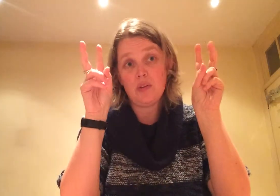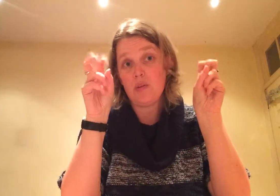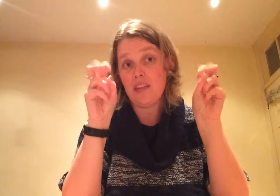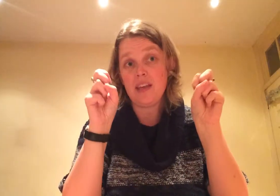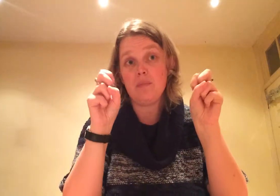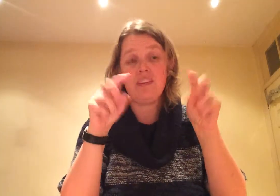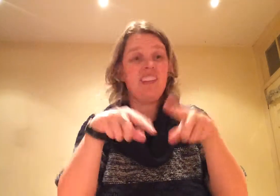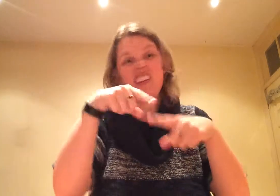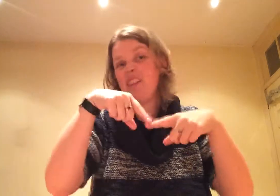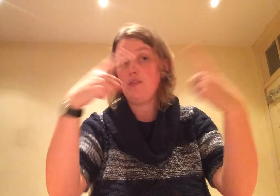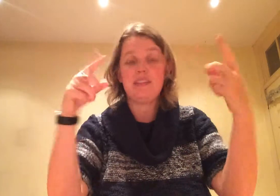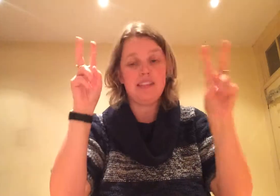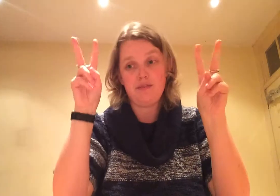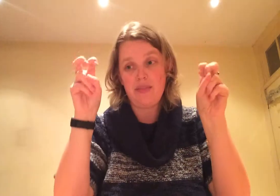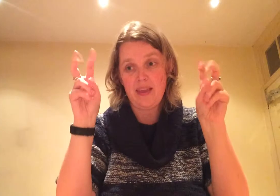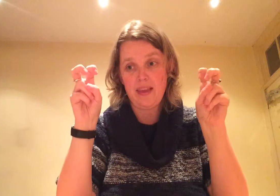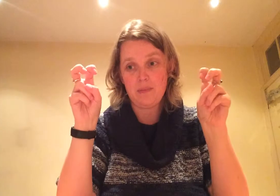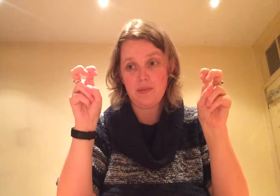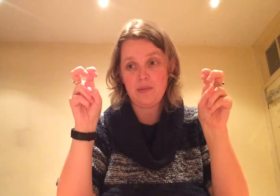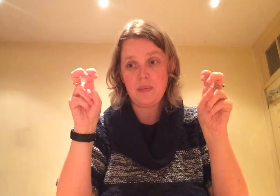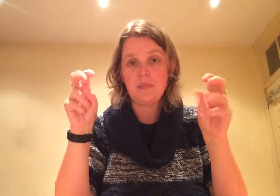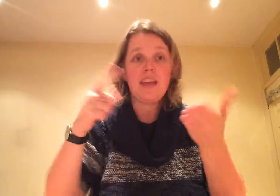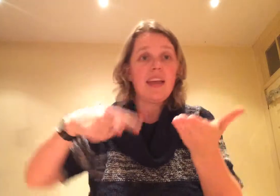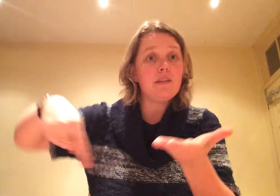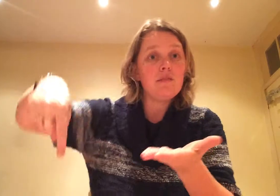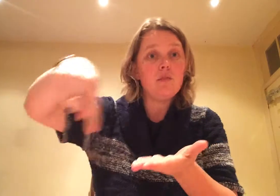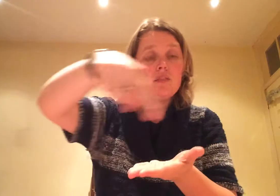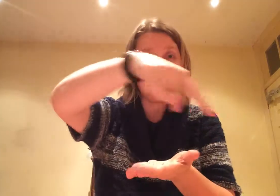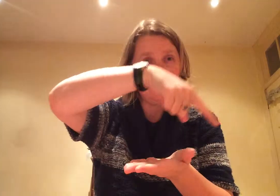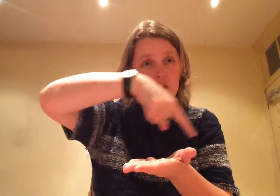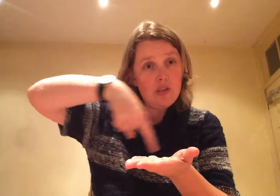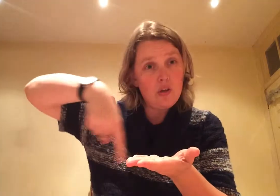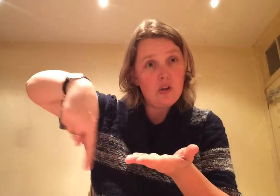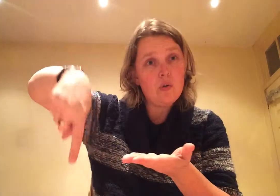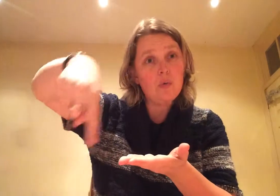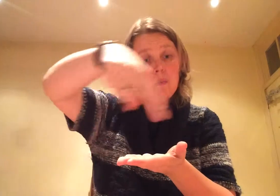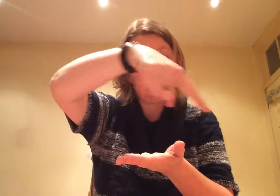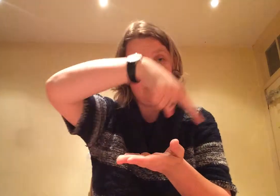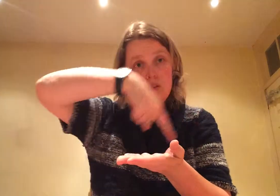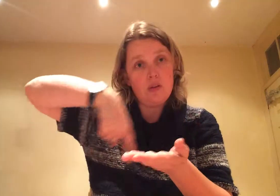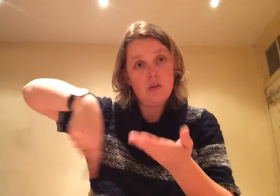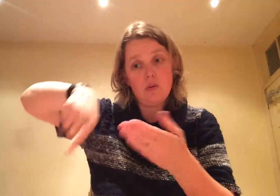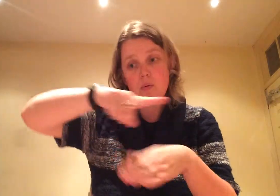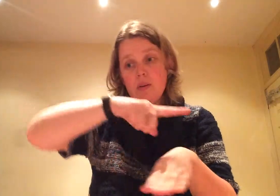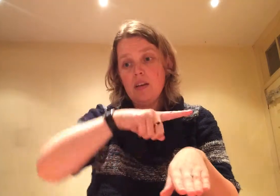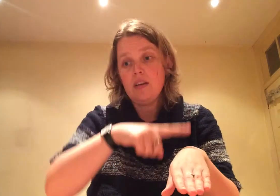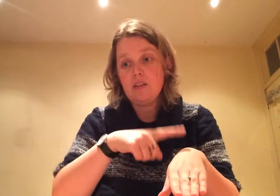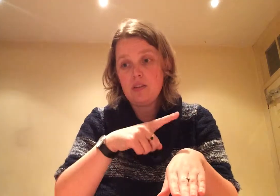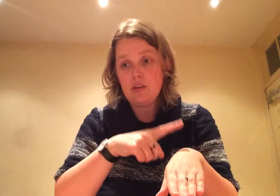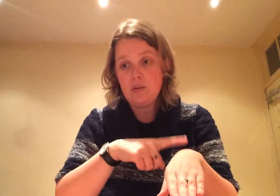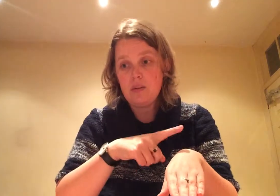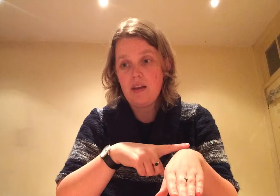your theme, and you can have lots of different themes. And of course I said circle, it's a circle, circle